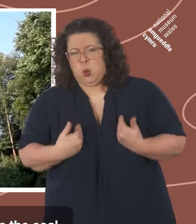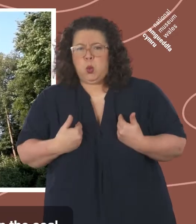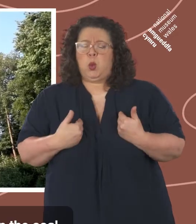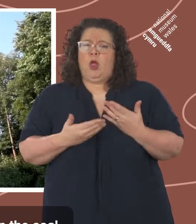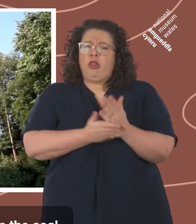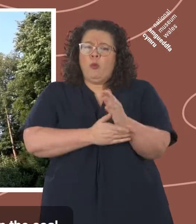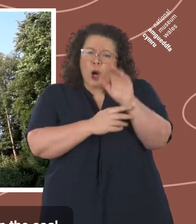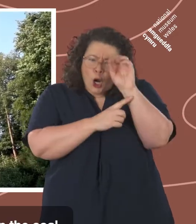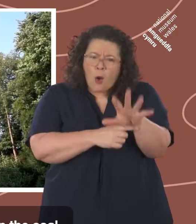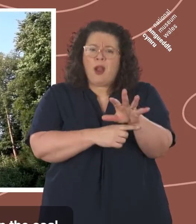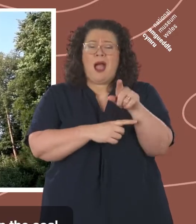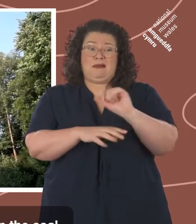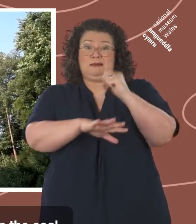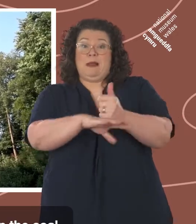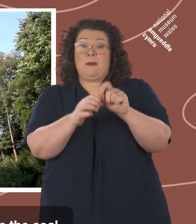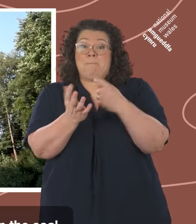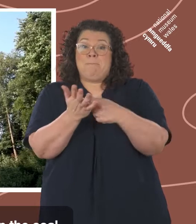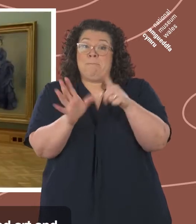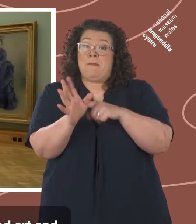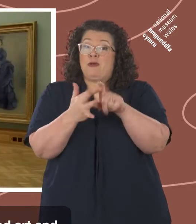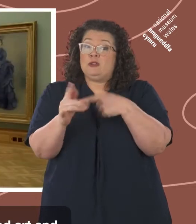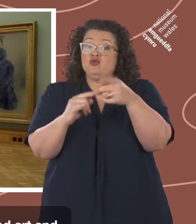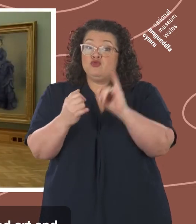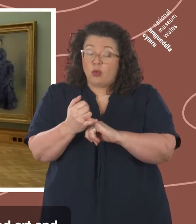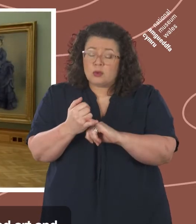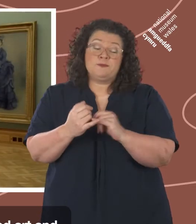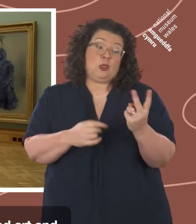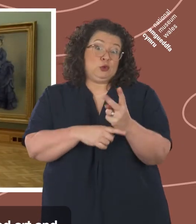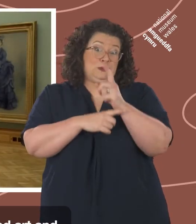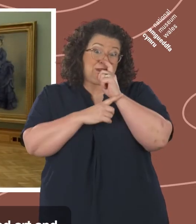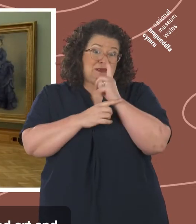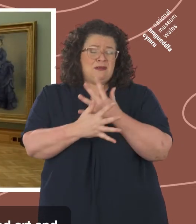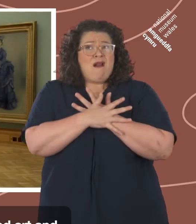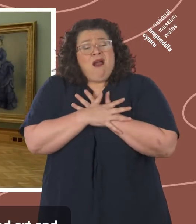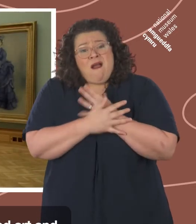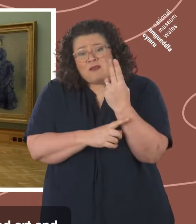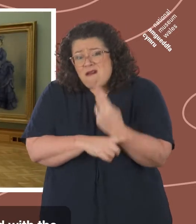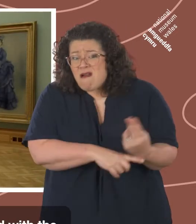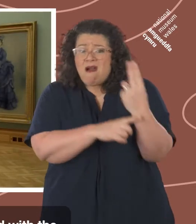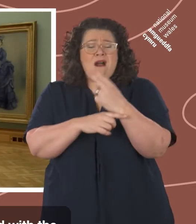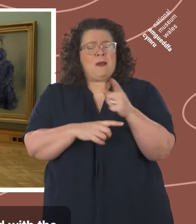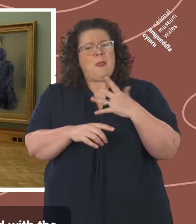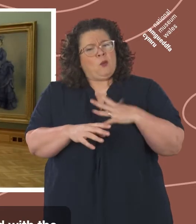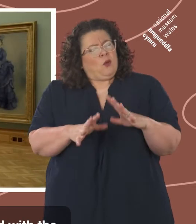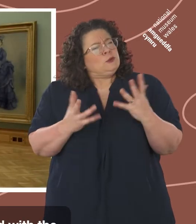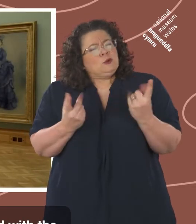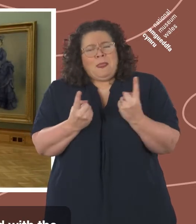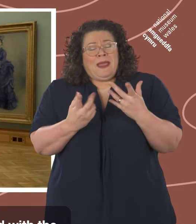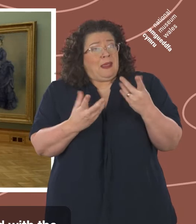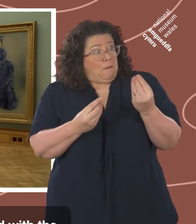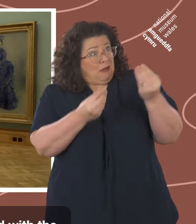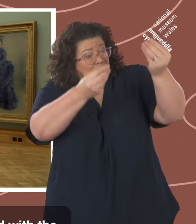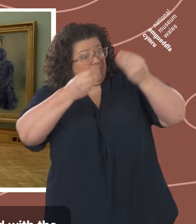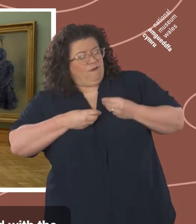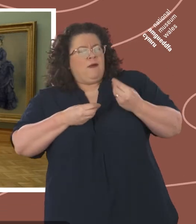coal industry and set up Barry Docks. The Davies sisters loved art, and they thought it was their duty to do something good with the money that